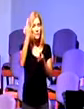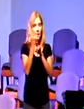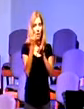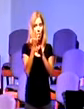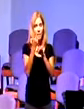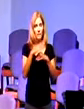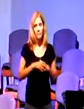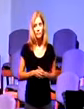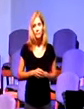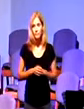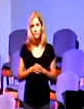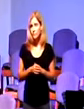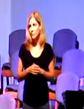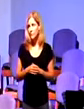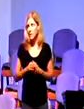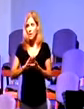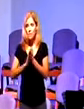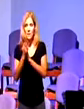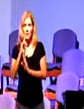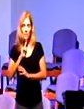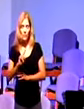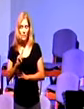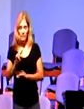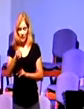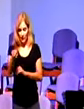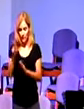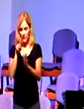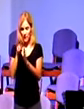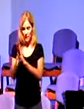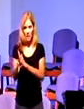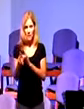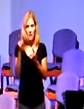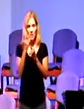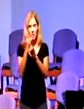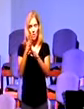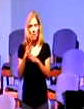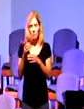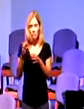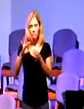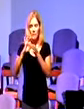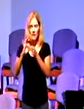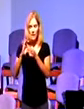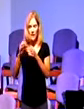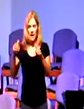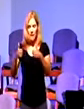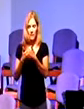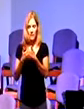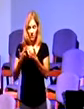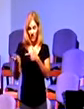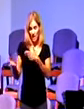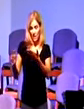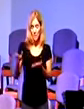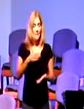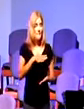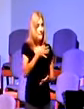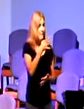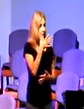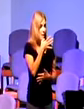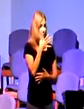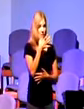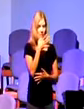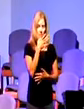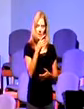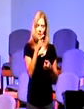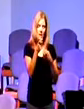alcoholic. And when I turned one, he was killed in an alcohol-related accident. And so after his death, my mom just could